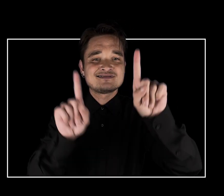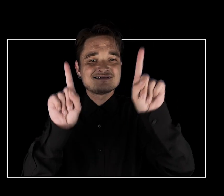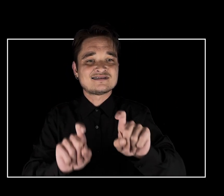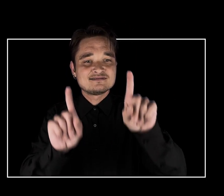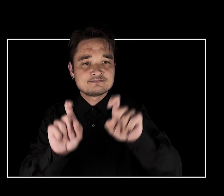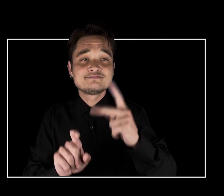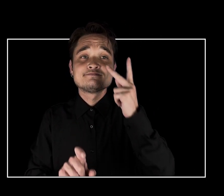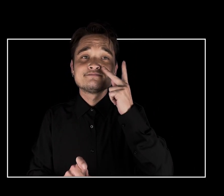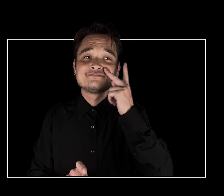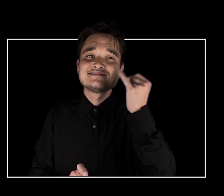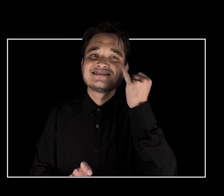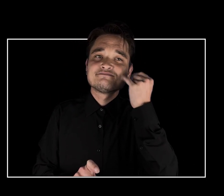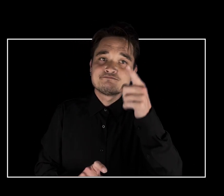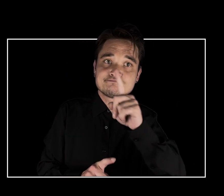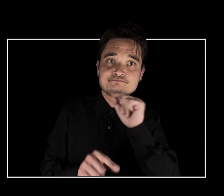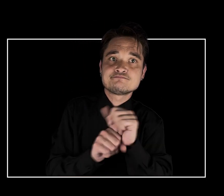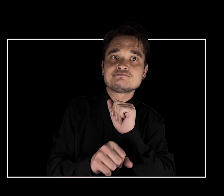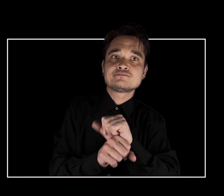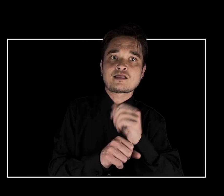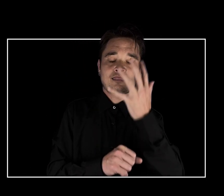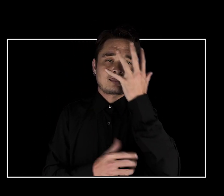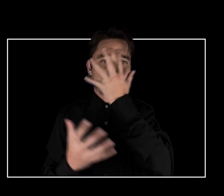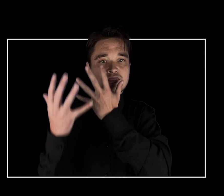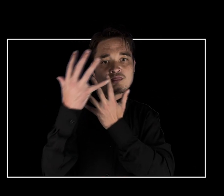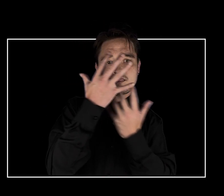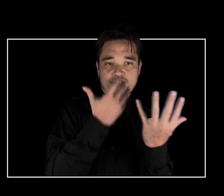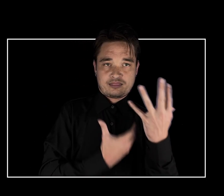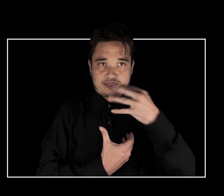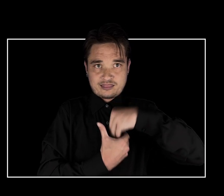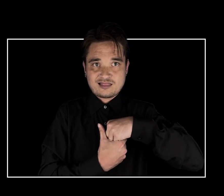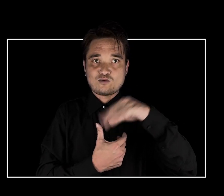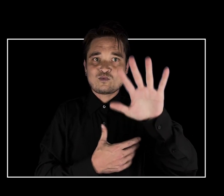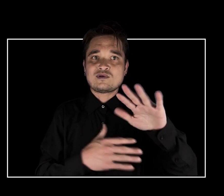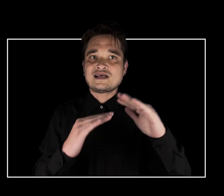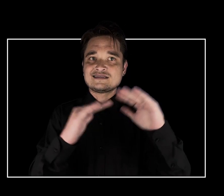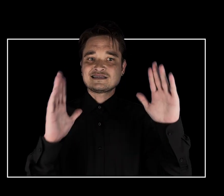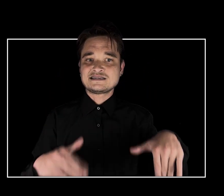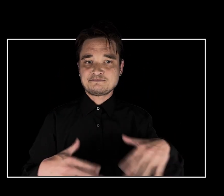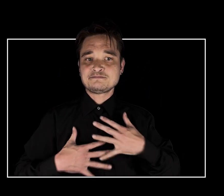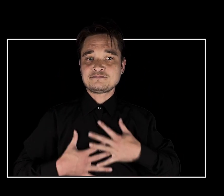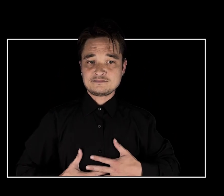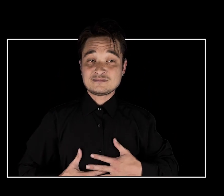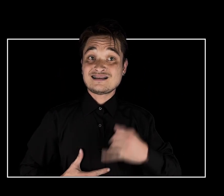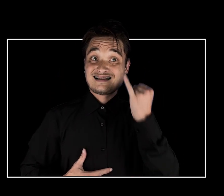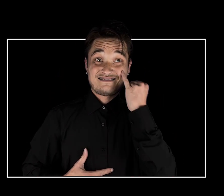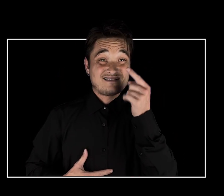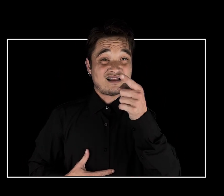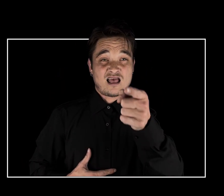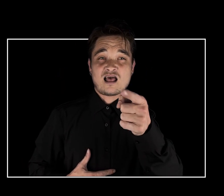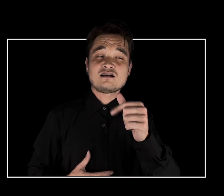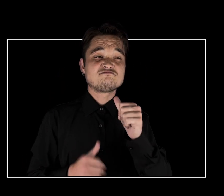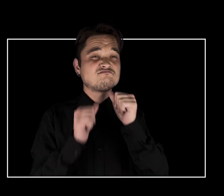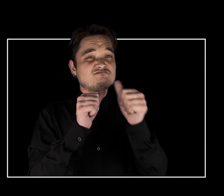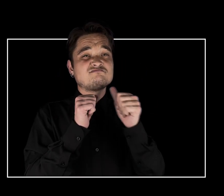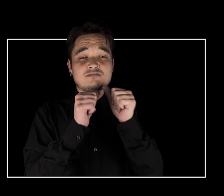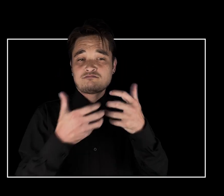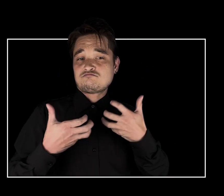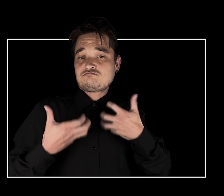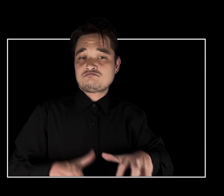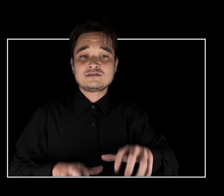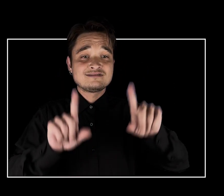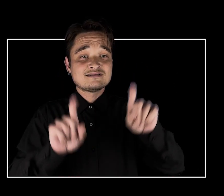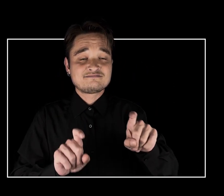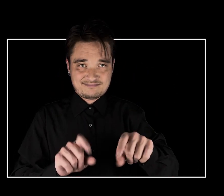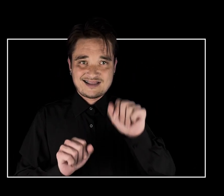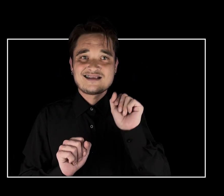much alcohol in your blood to drive safely and legally. If you refuse to take a test, you may be arrested and